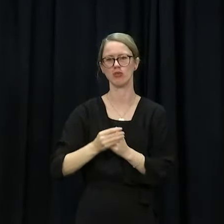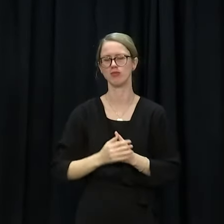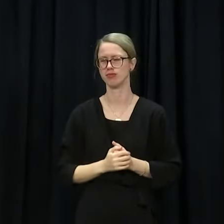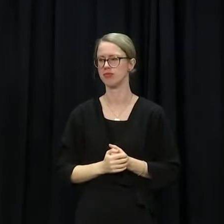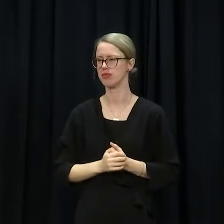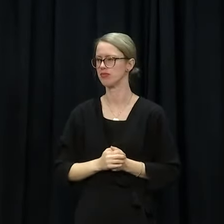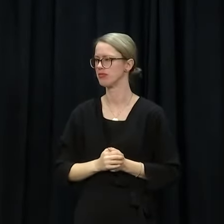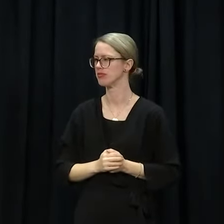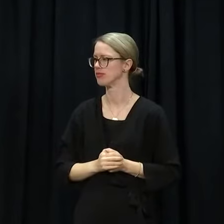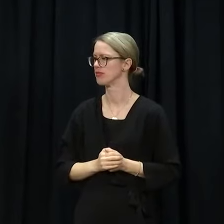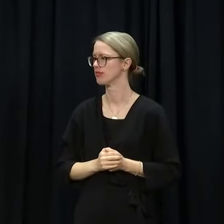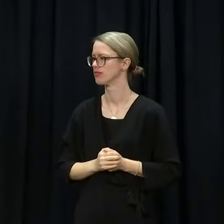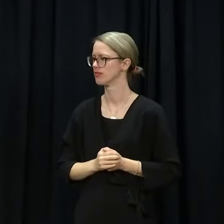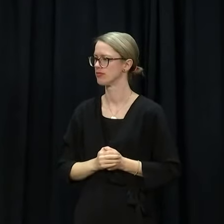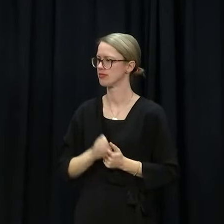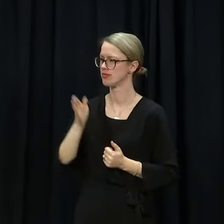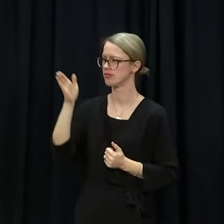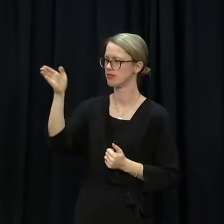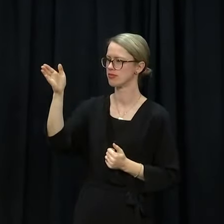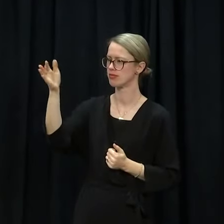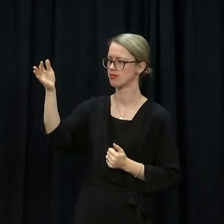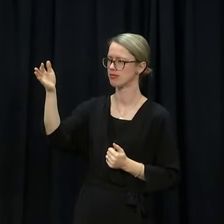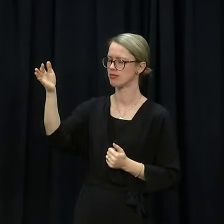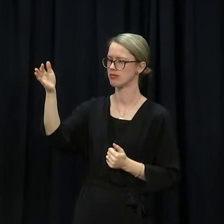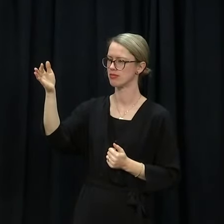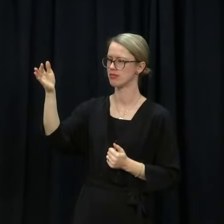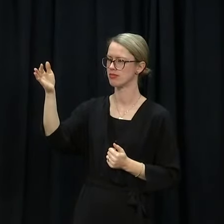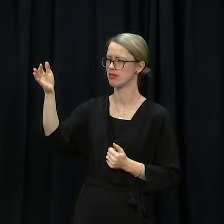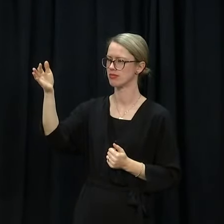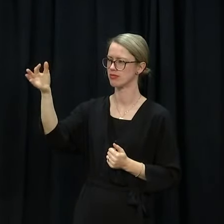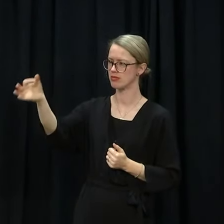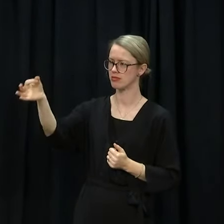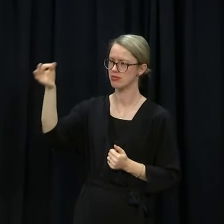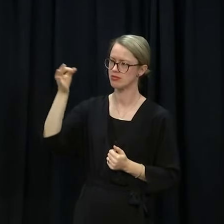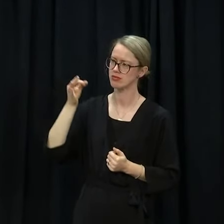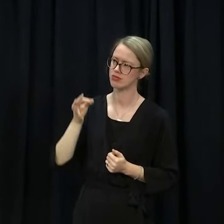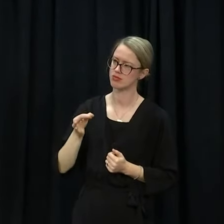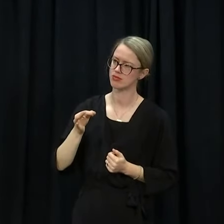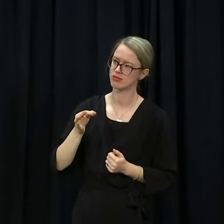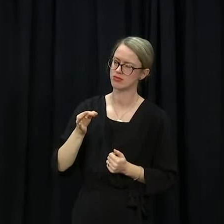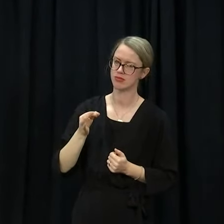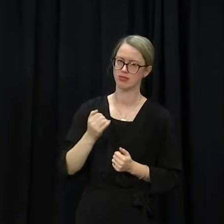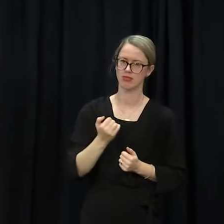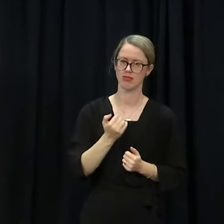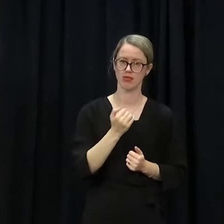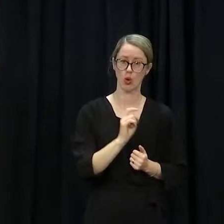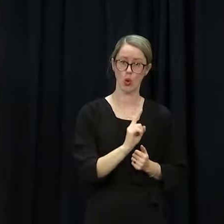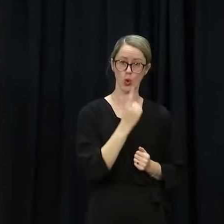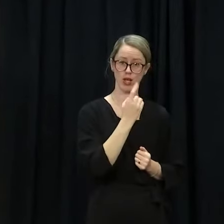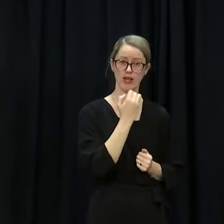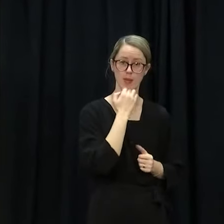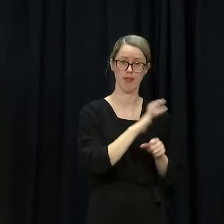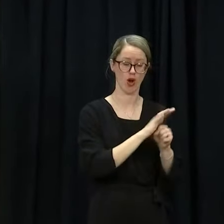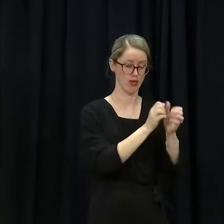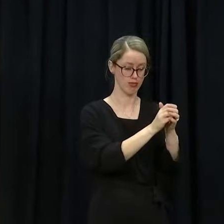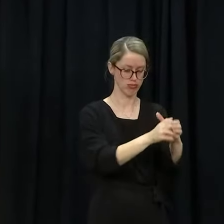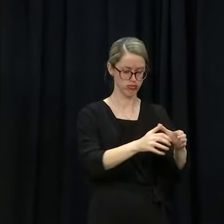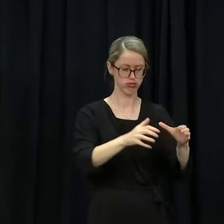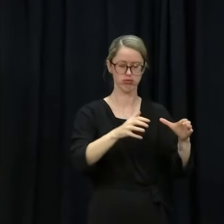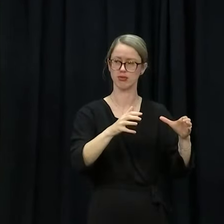Yeah, sorry. Prime Minister, given the increasing number of cases in Auckland, how likely is it